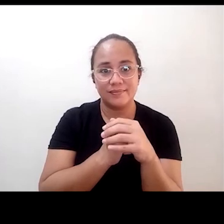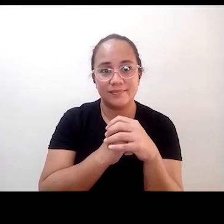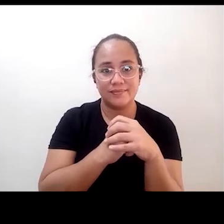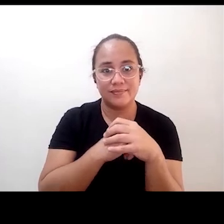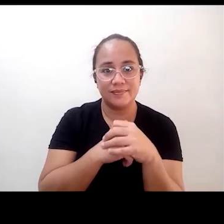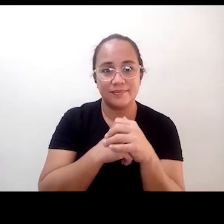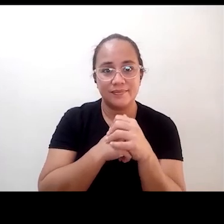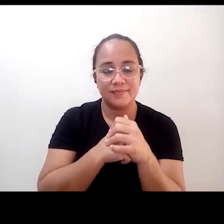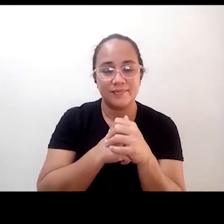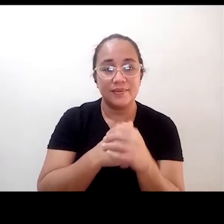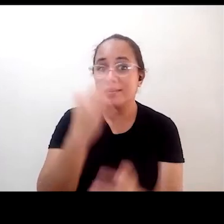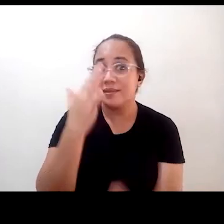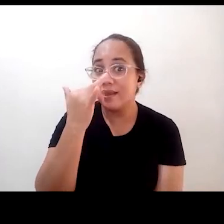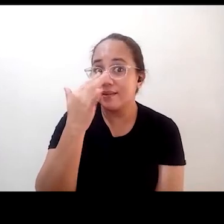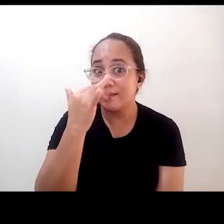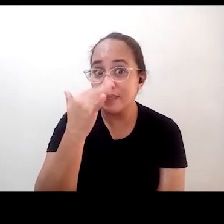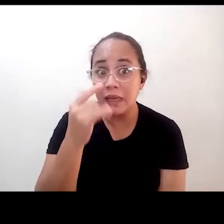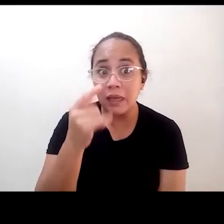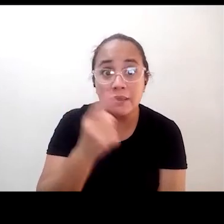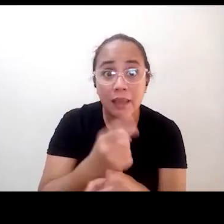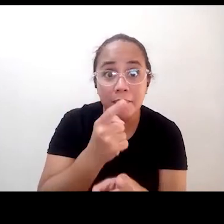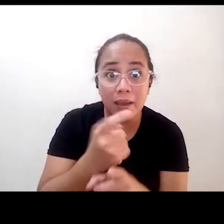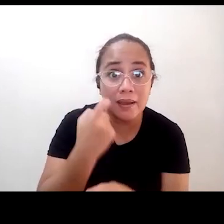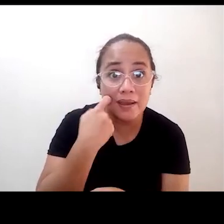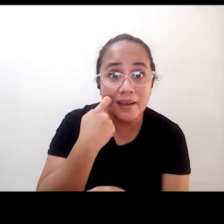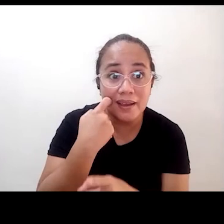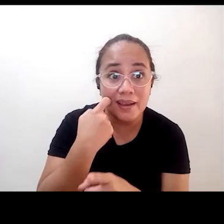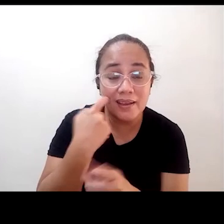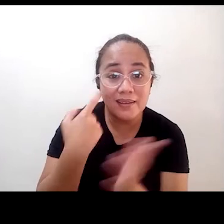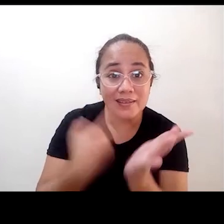Nat, is this what you were talking about before?